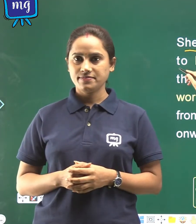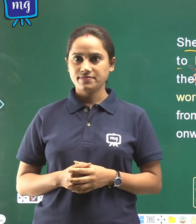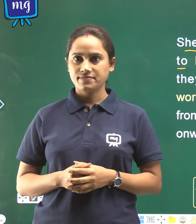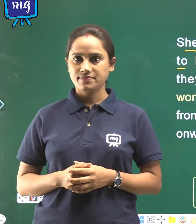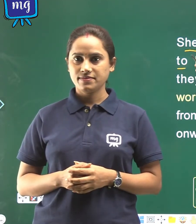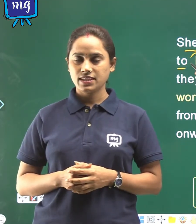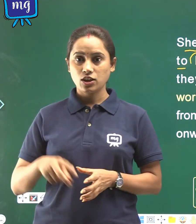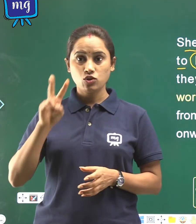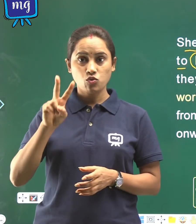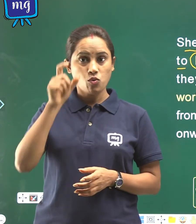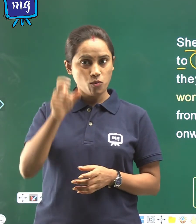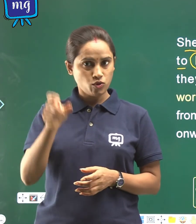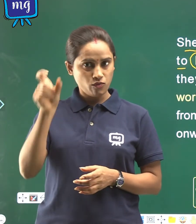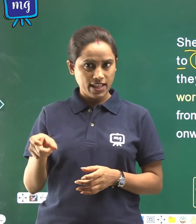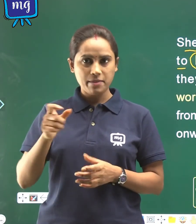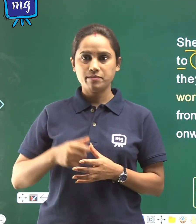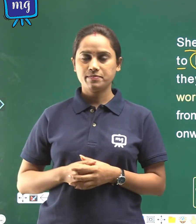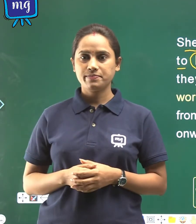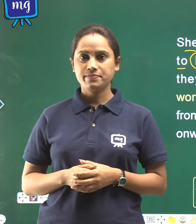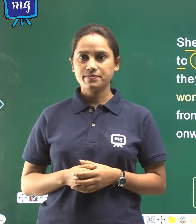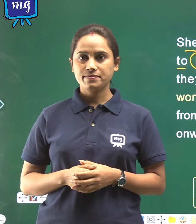to both of them